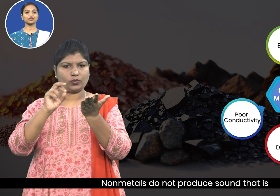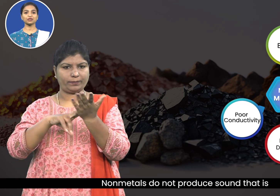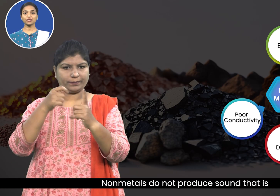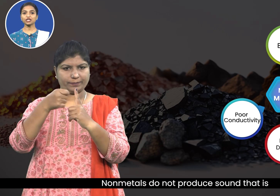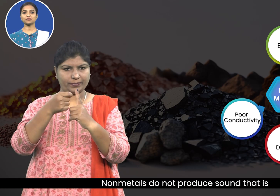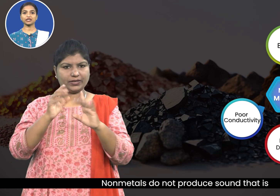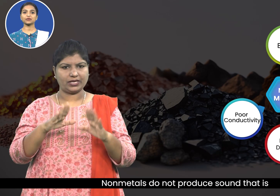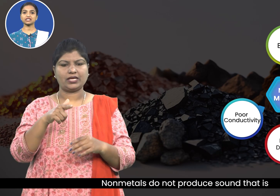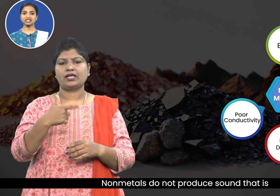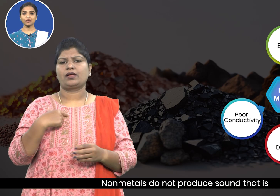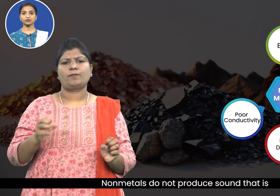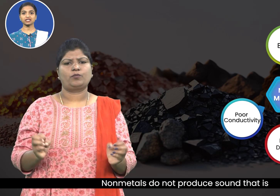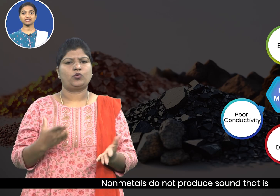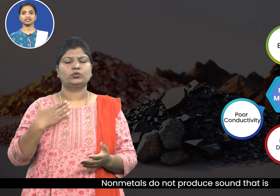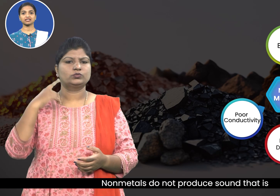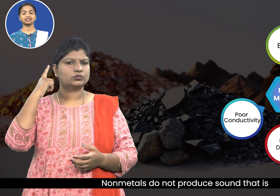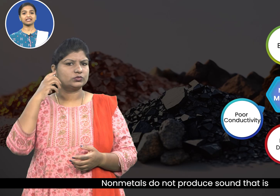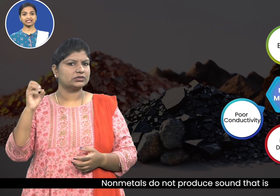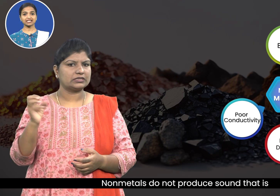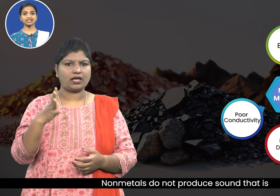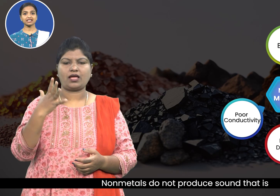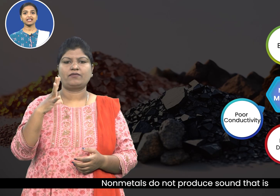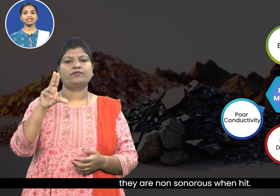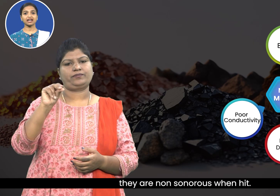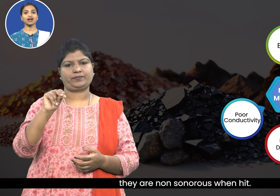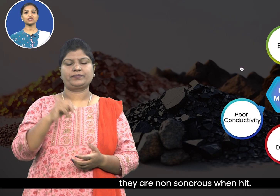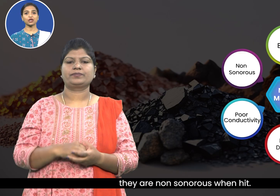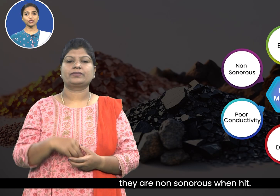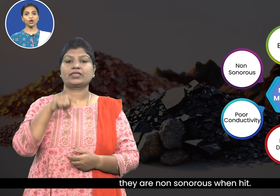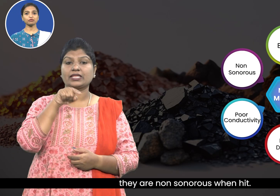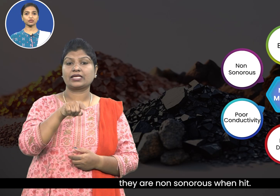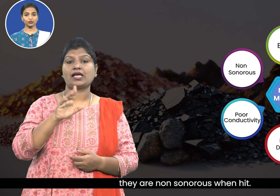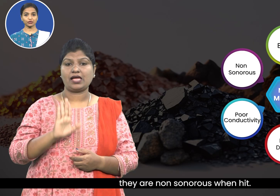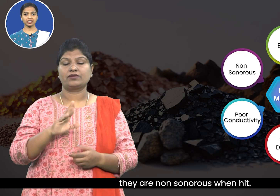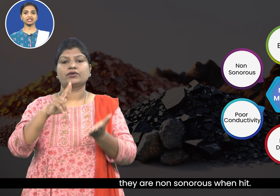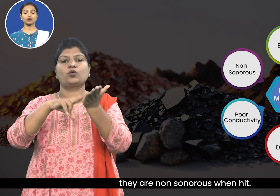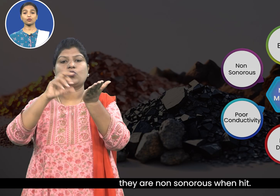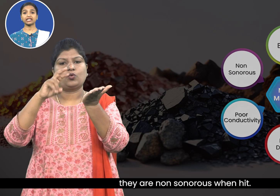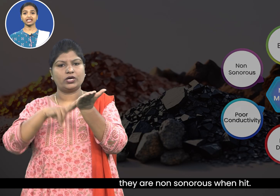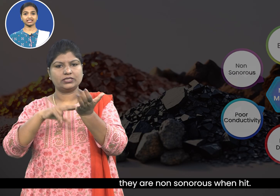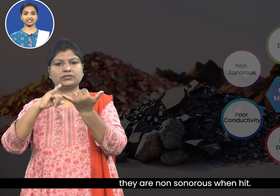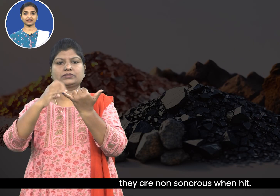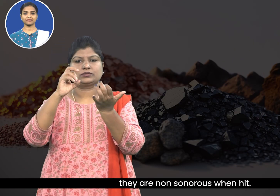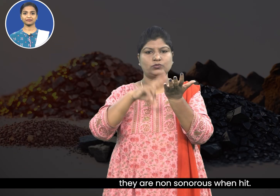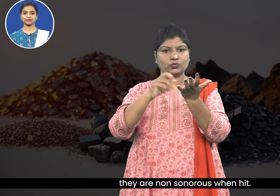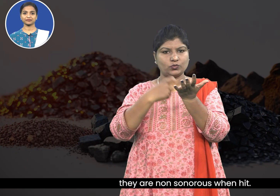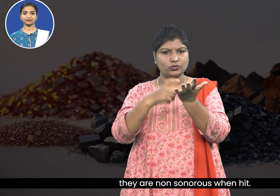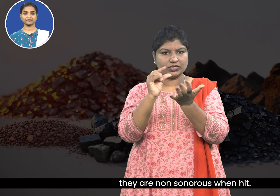Non-metals do not produce sound, that is, they are non-sonorous when